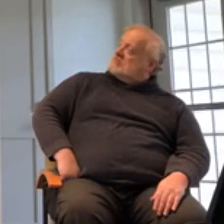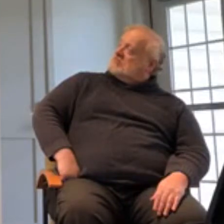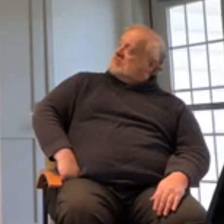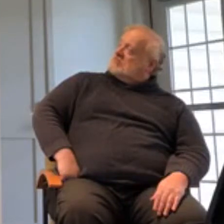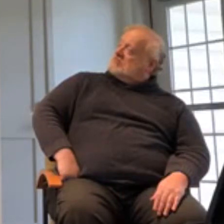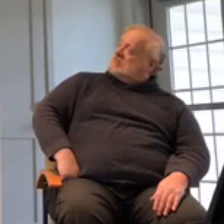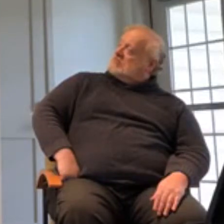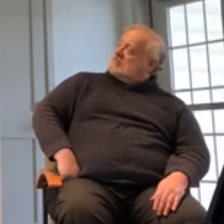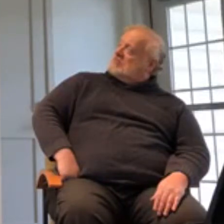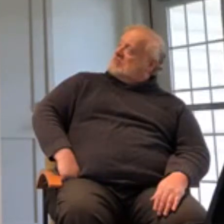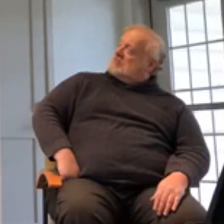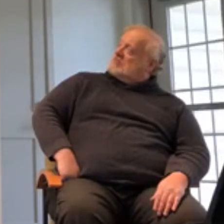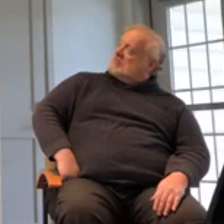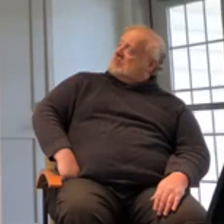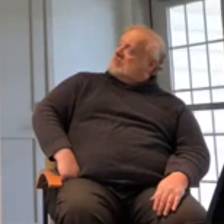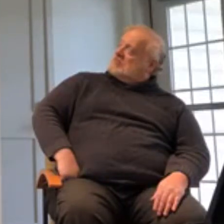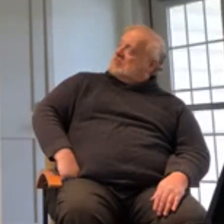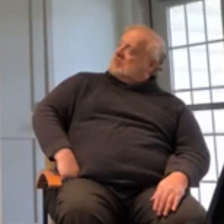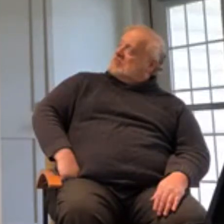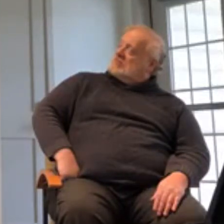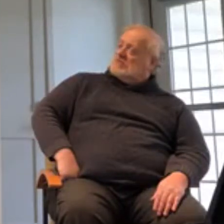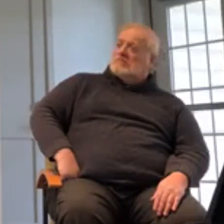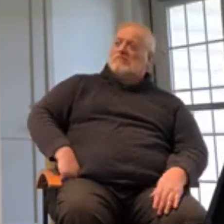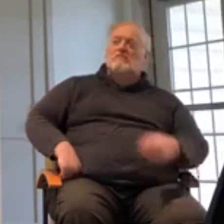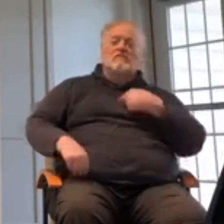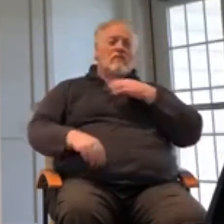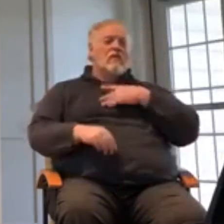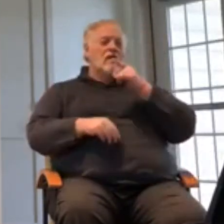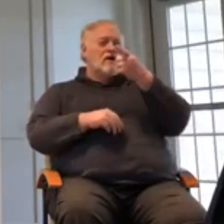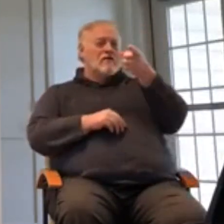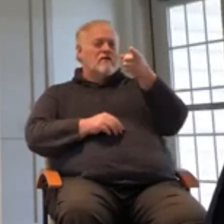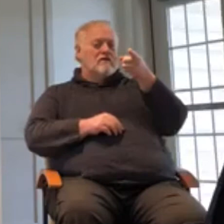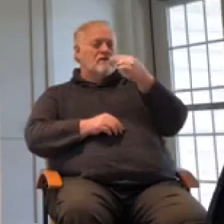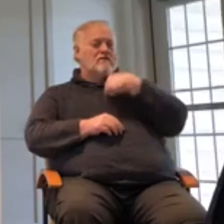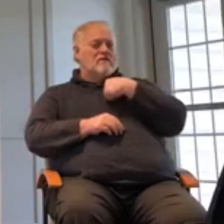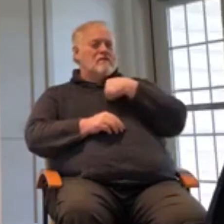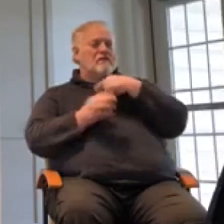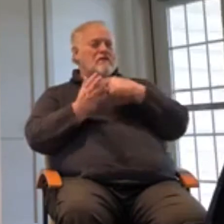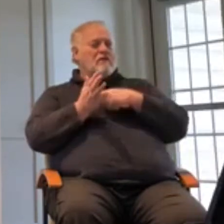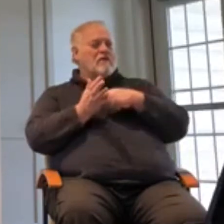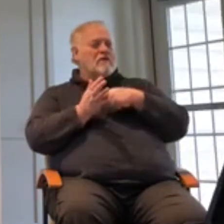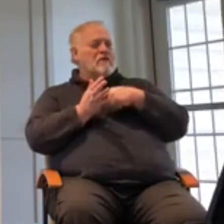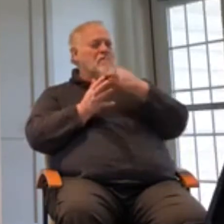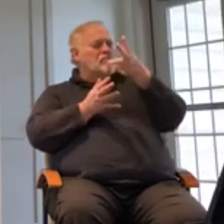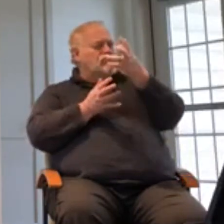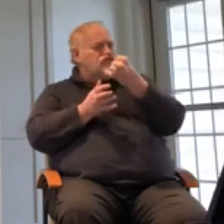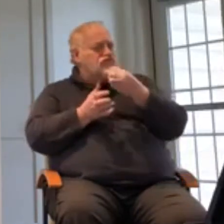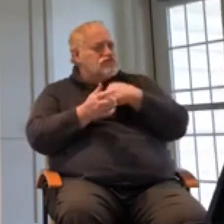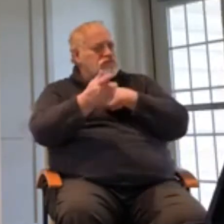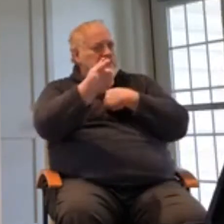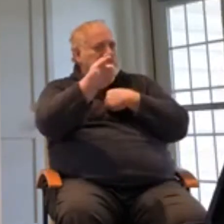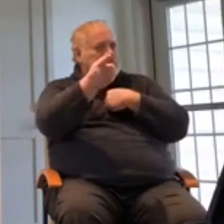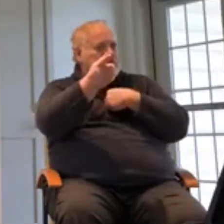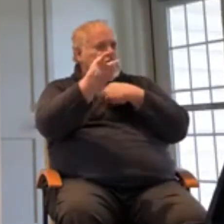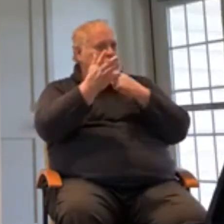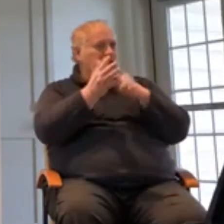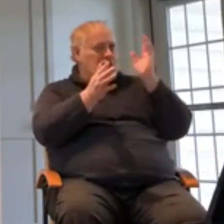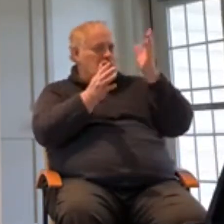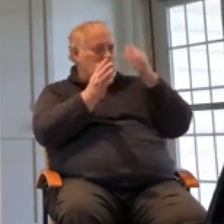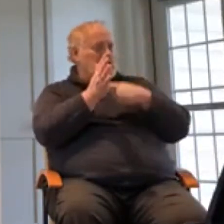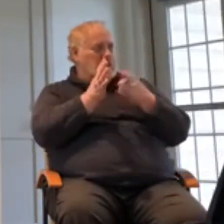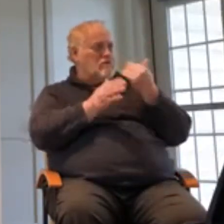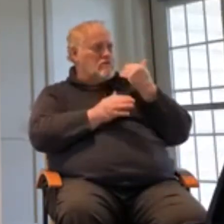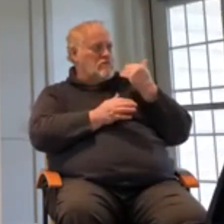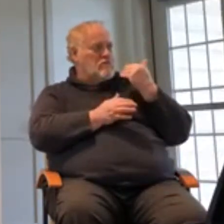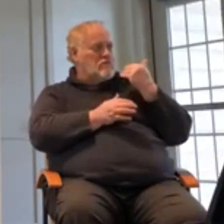sheep experience safety. I like this. This is what drew me in to this sermon this